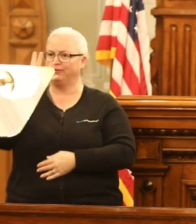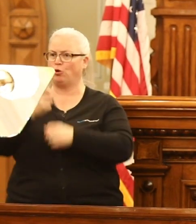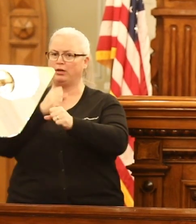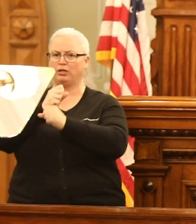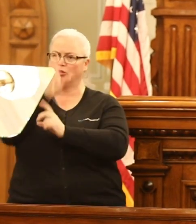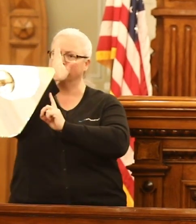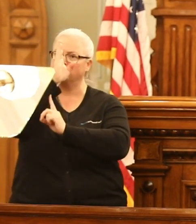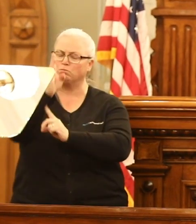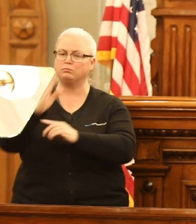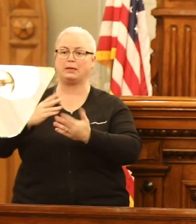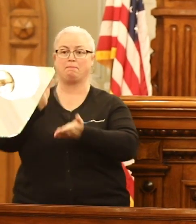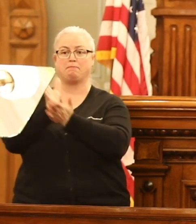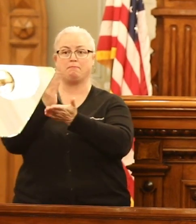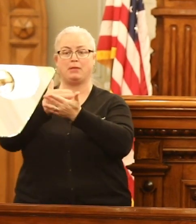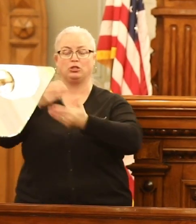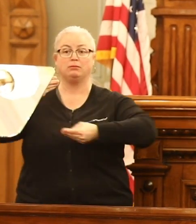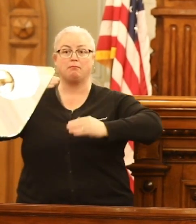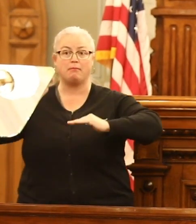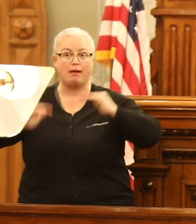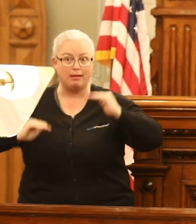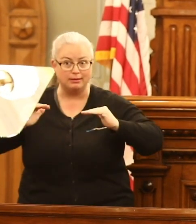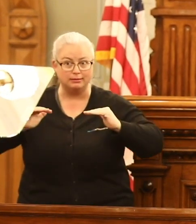4 straight years of balanced budgets.